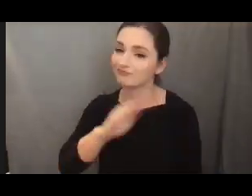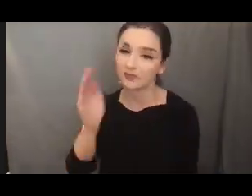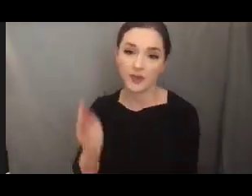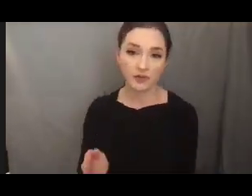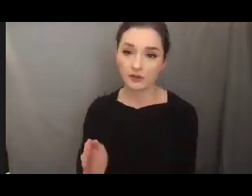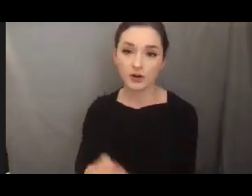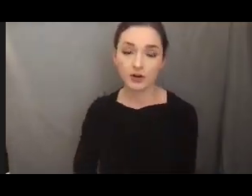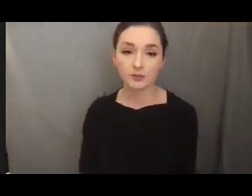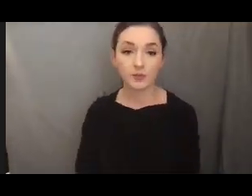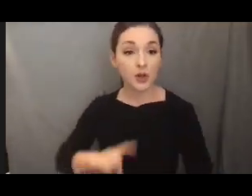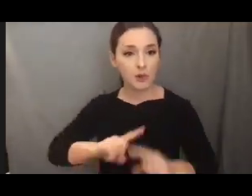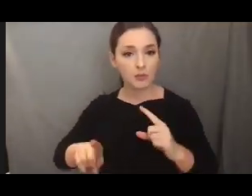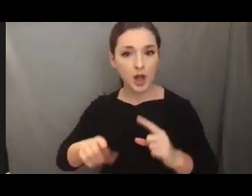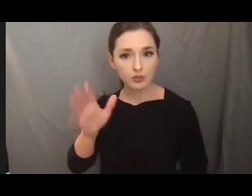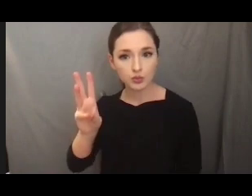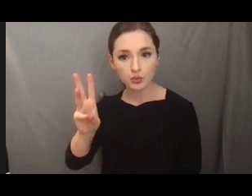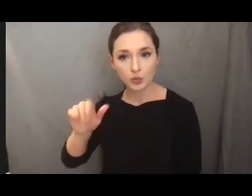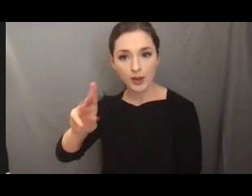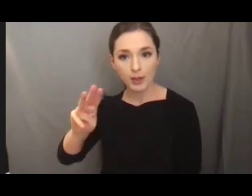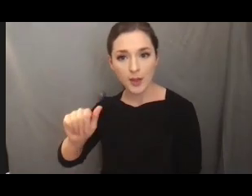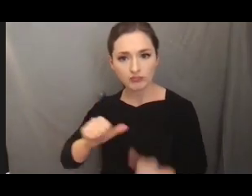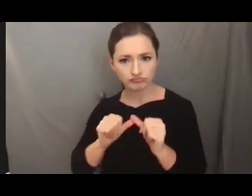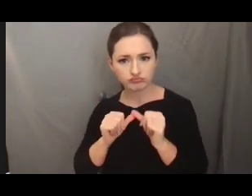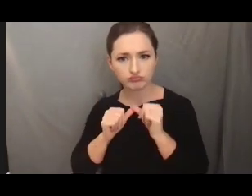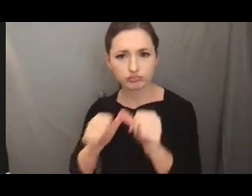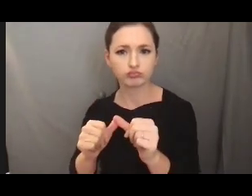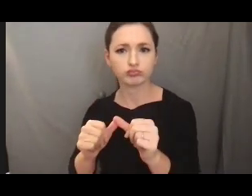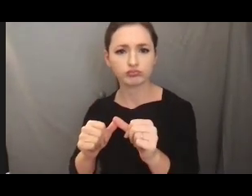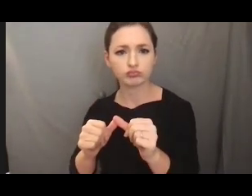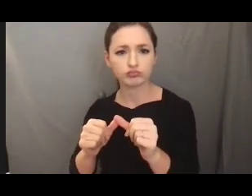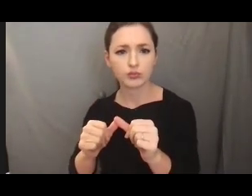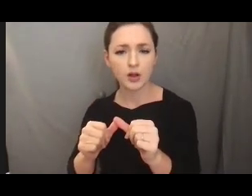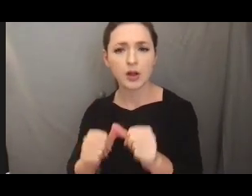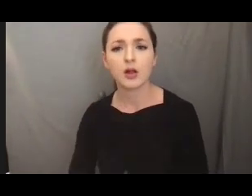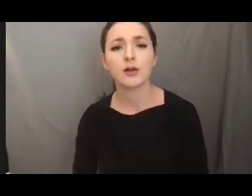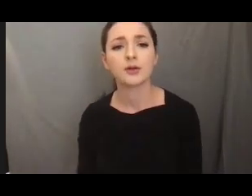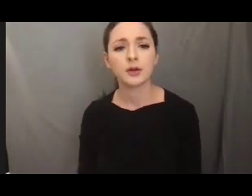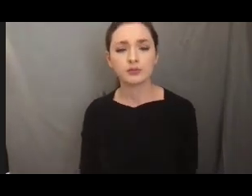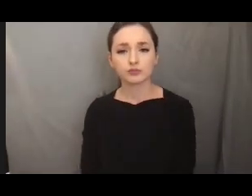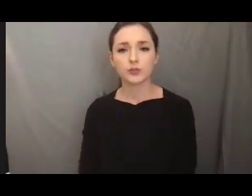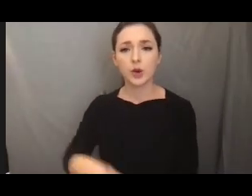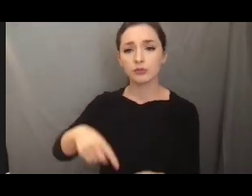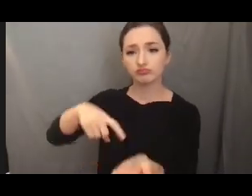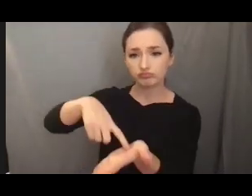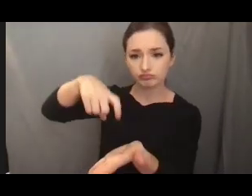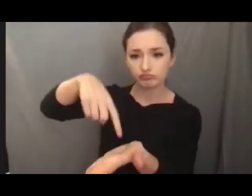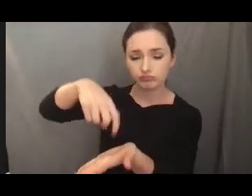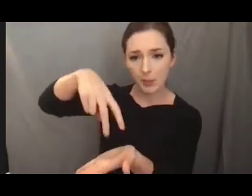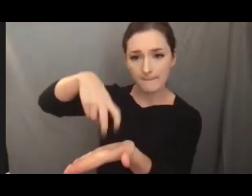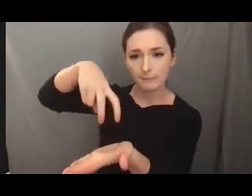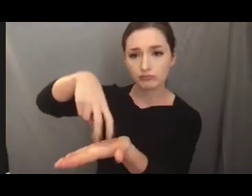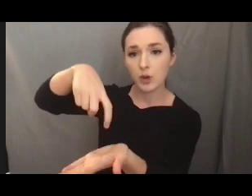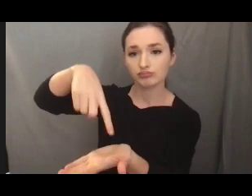But Wilma kept going any way she could. By hopping on one foot, she could get herself around the house